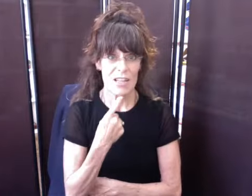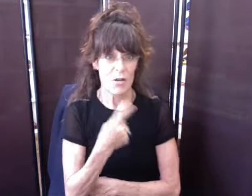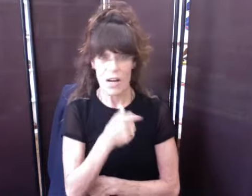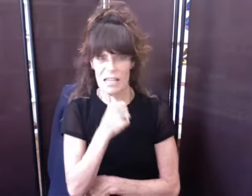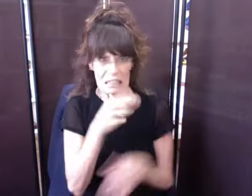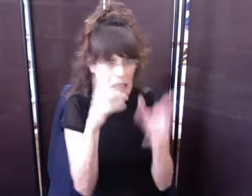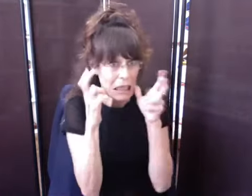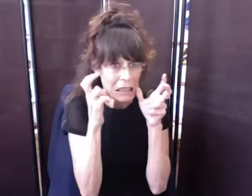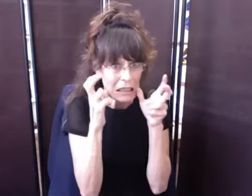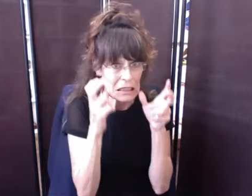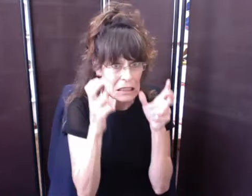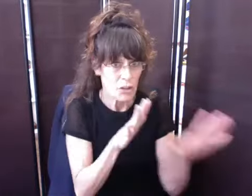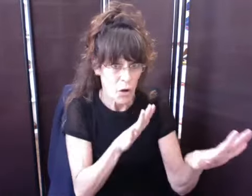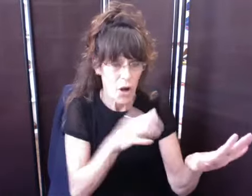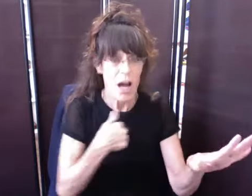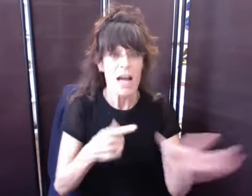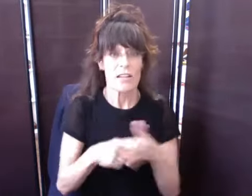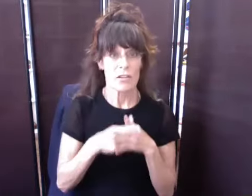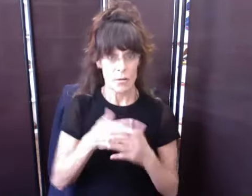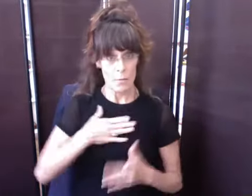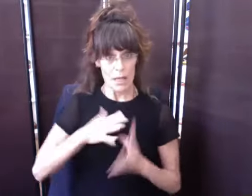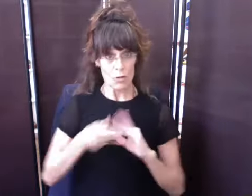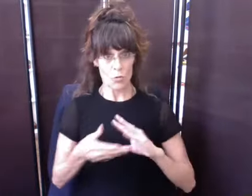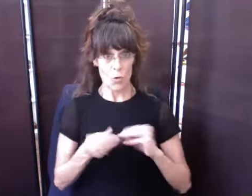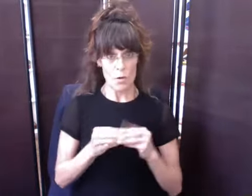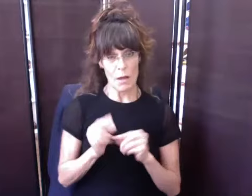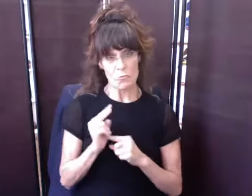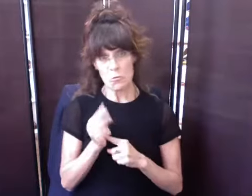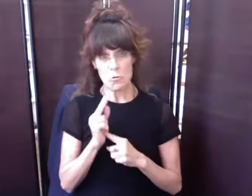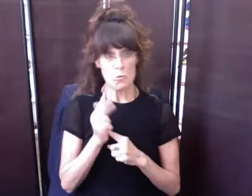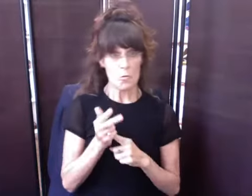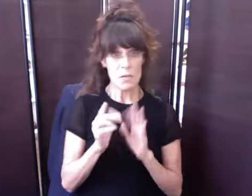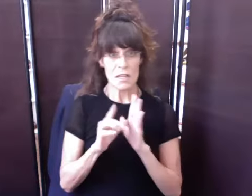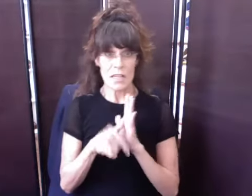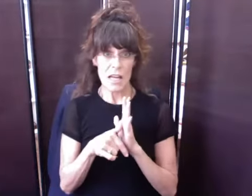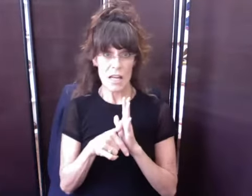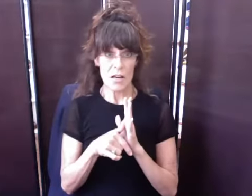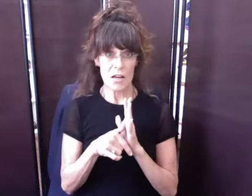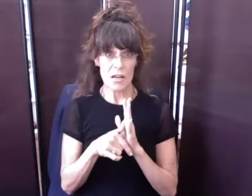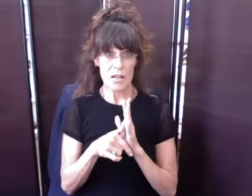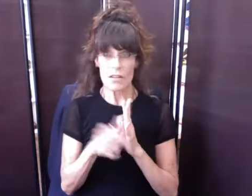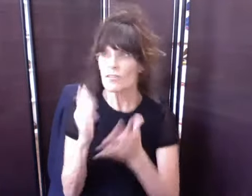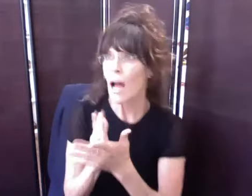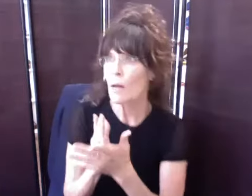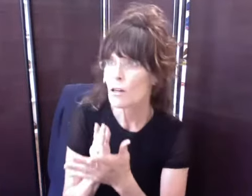I started in on my deal, and I got 2 or 3 minutes into my story. He just cut me off. I mean, almost rudely,